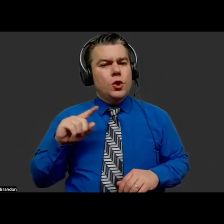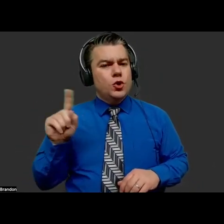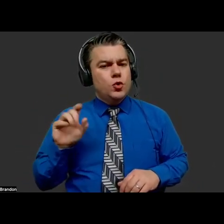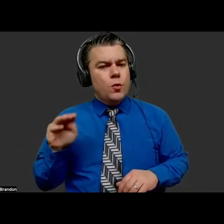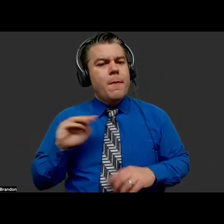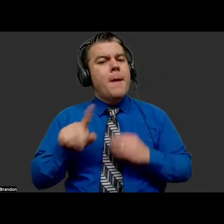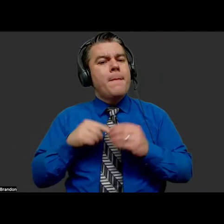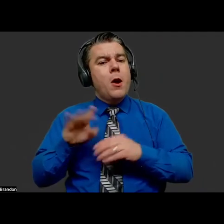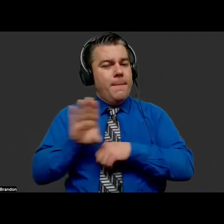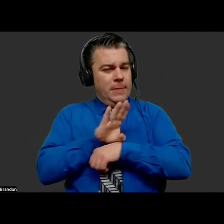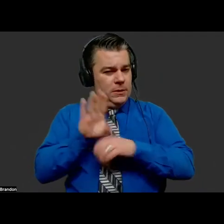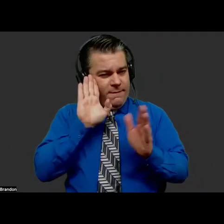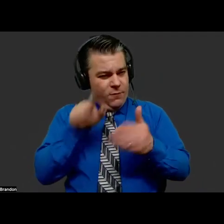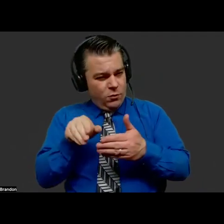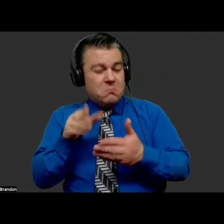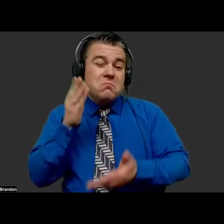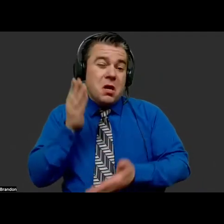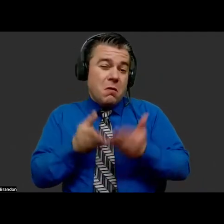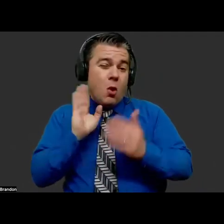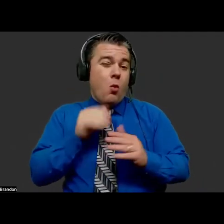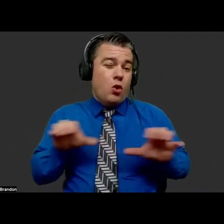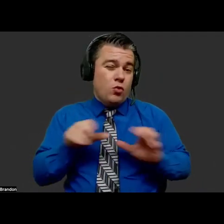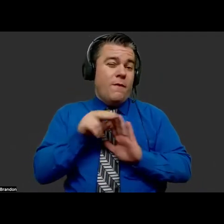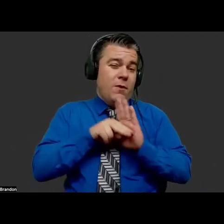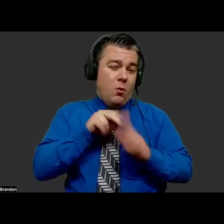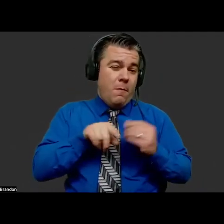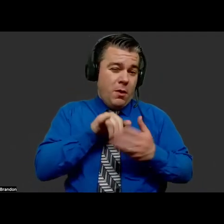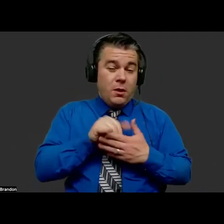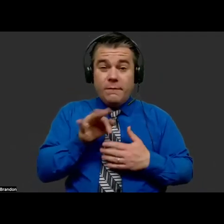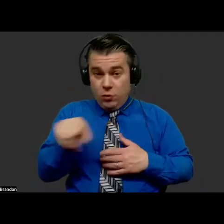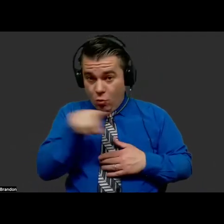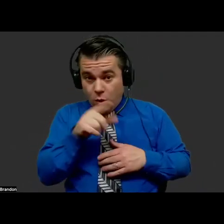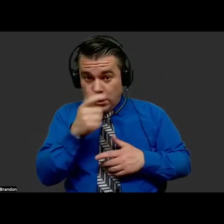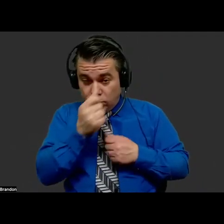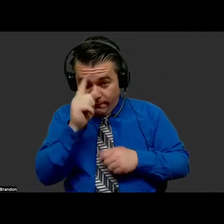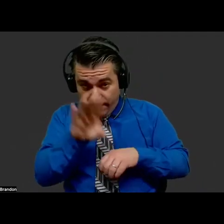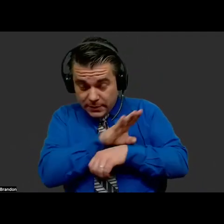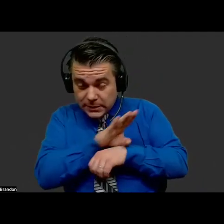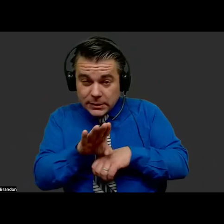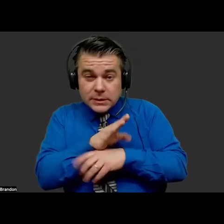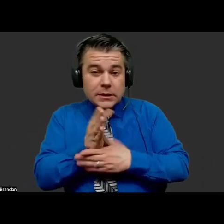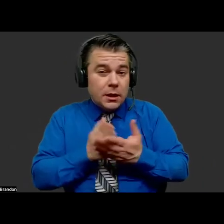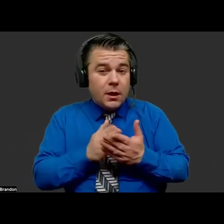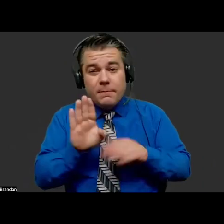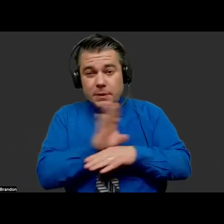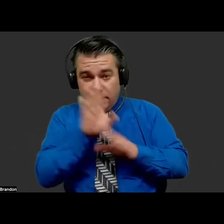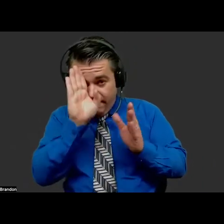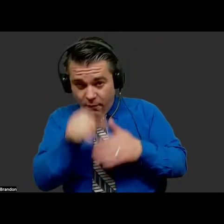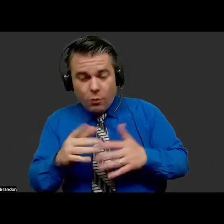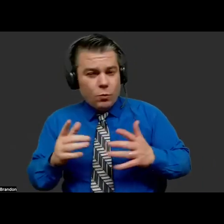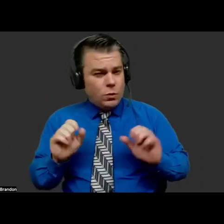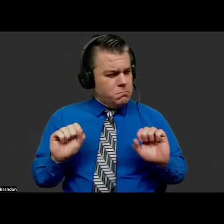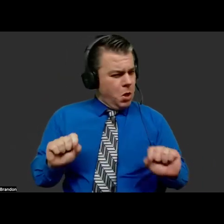business focus. So I might do a video on that. If you are interested in the business side and the business focus of what is possible